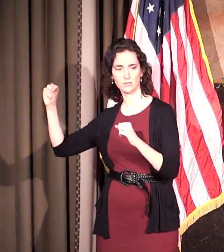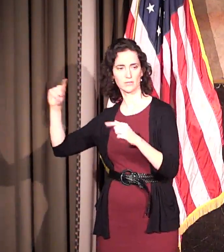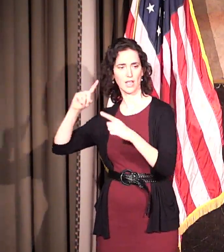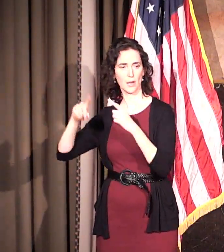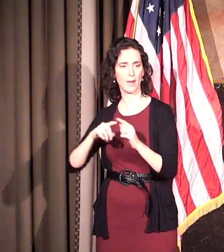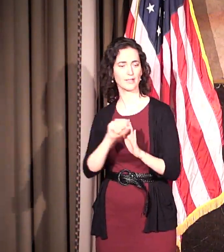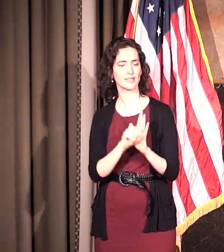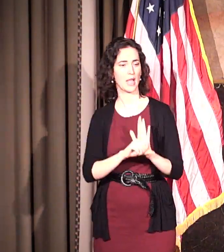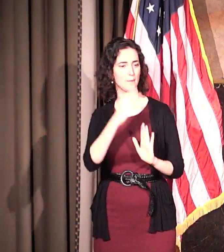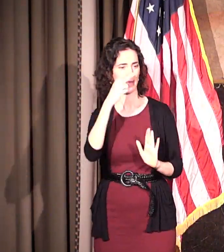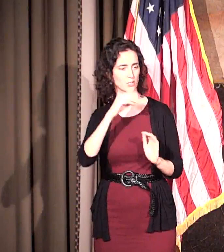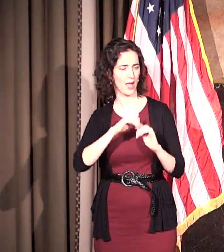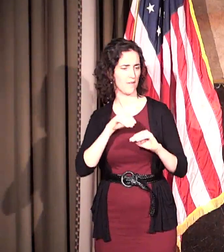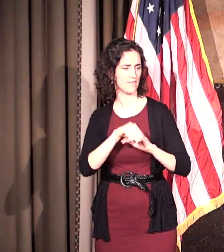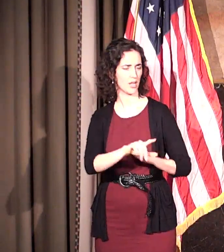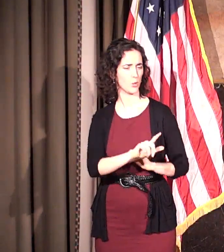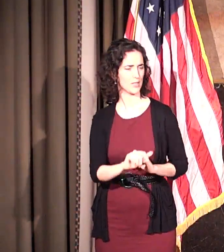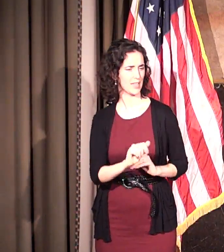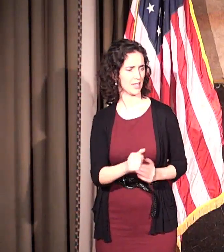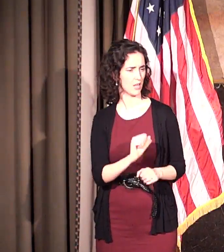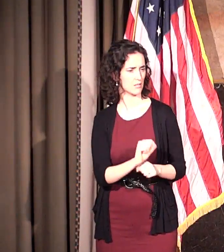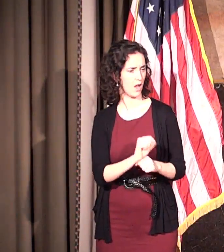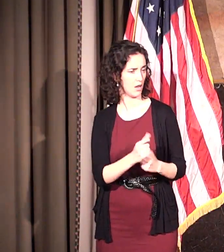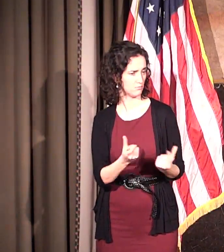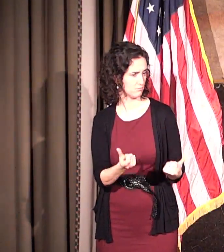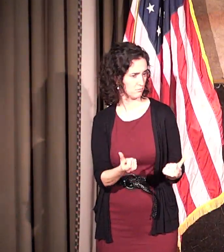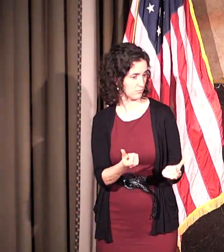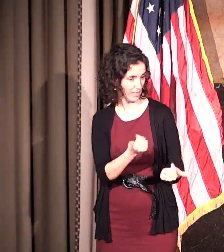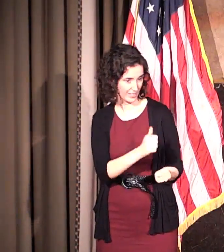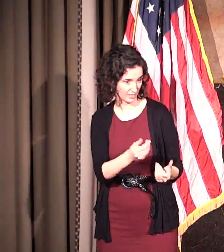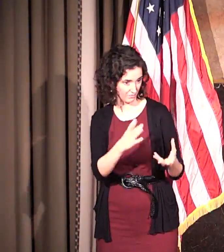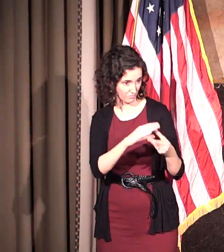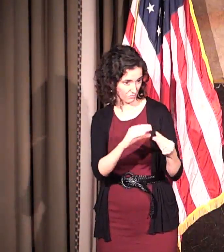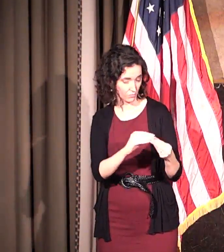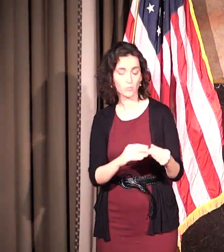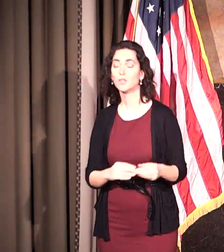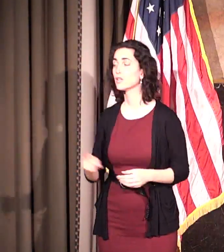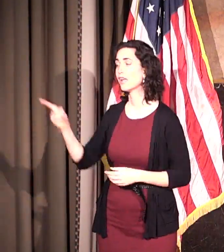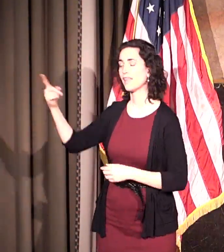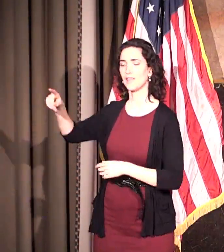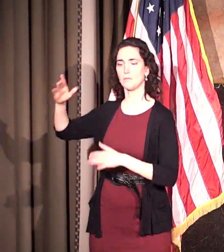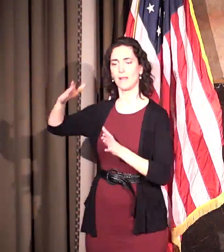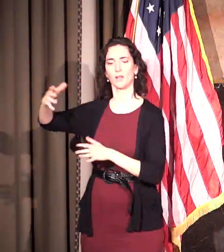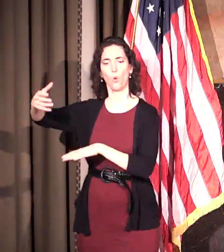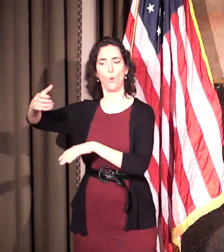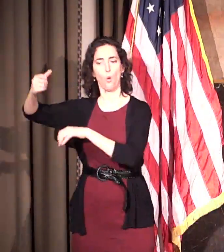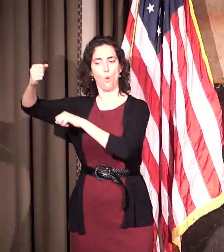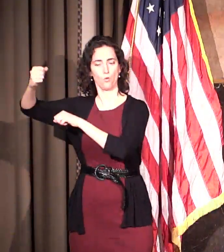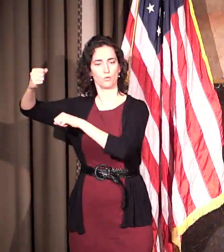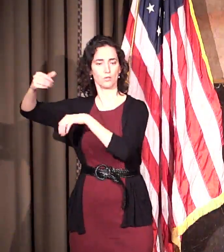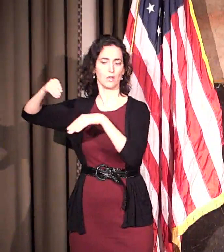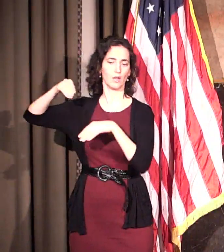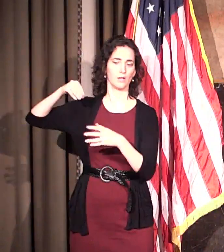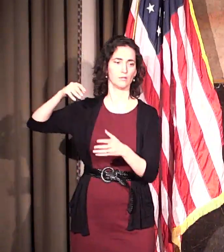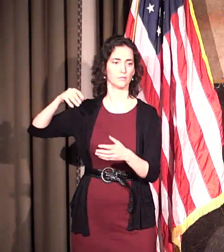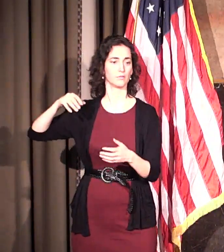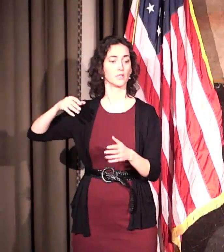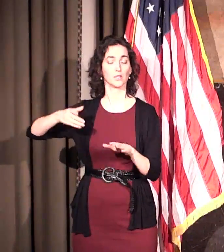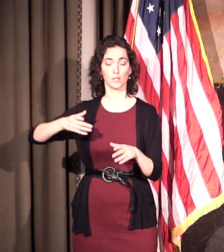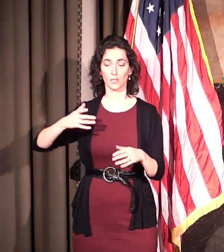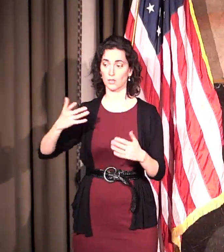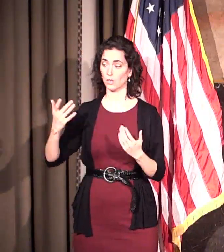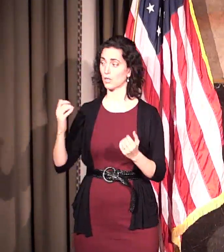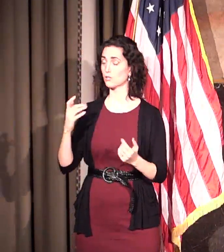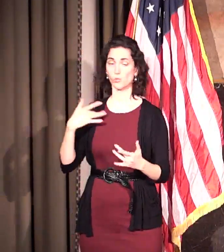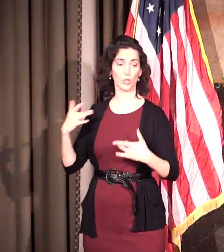that? Yeah, obviously we're concerned about any moratorium like that that could adversely impact our